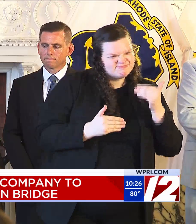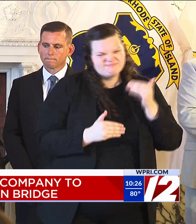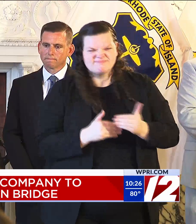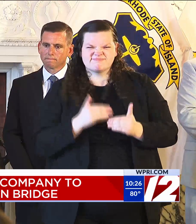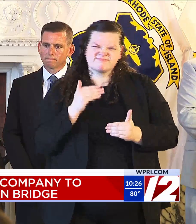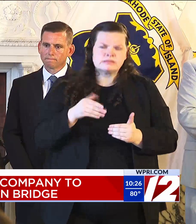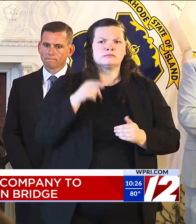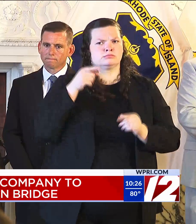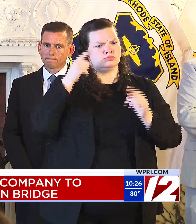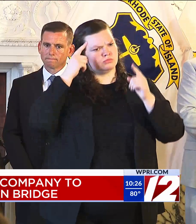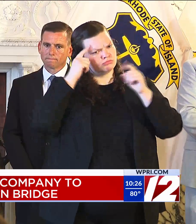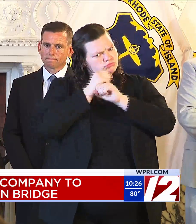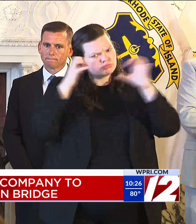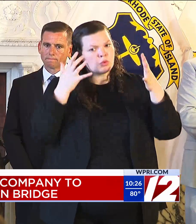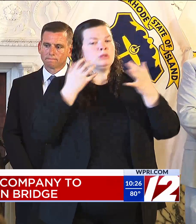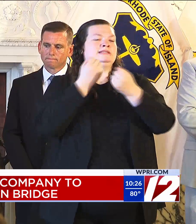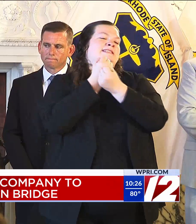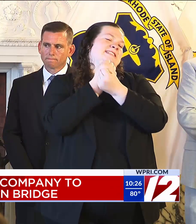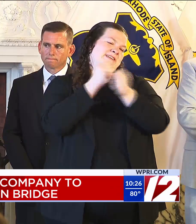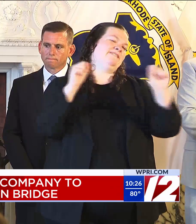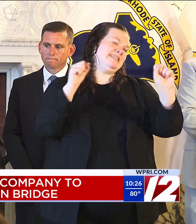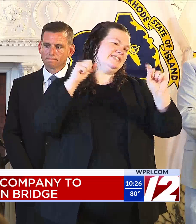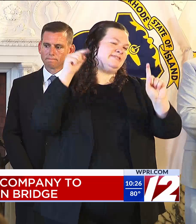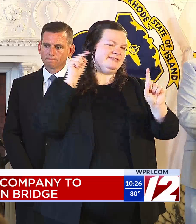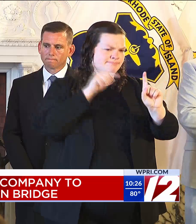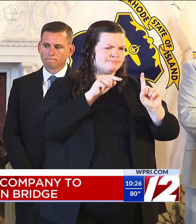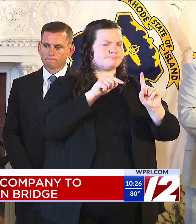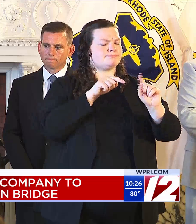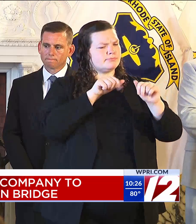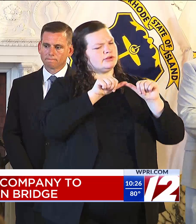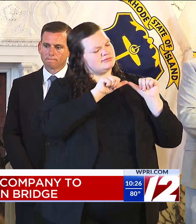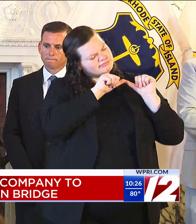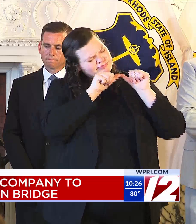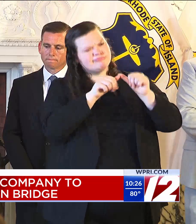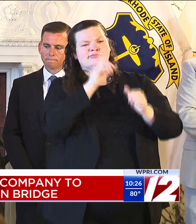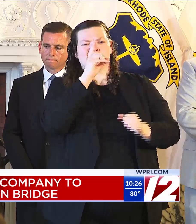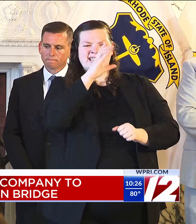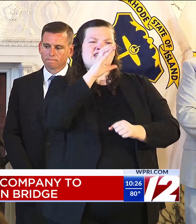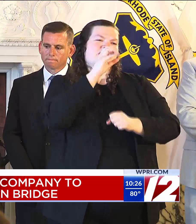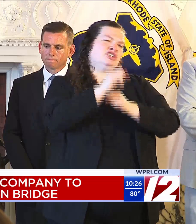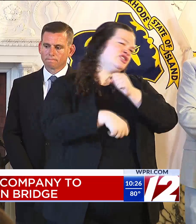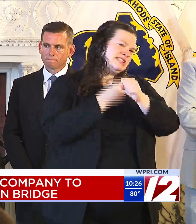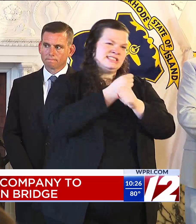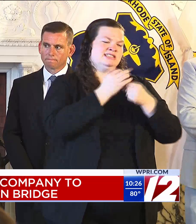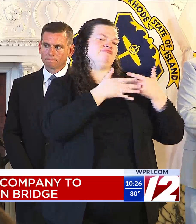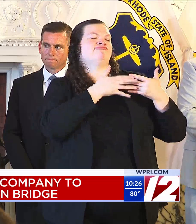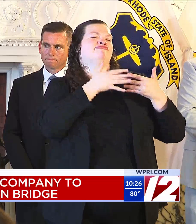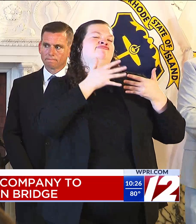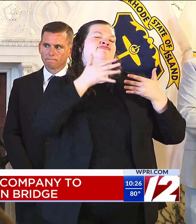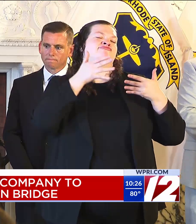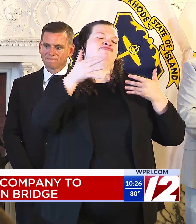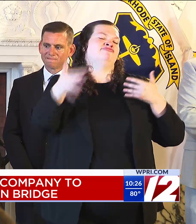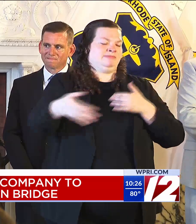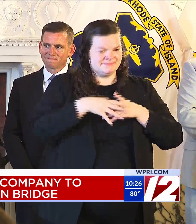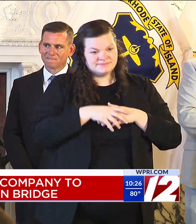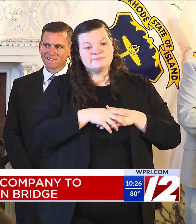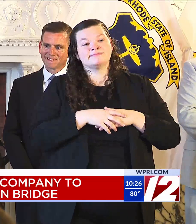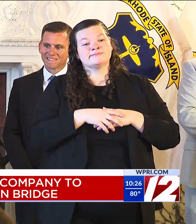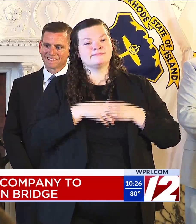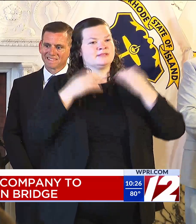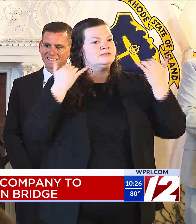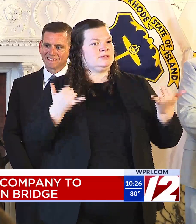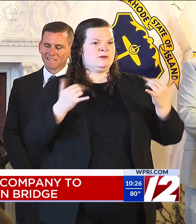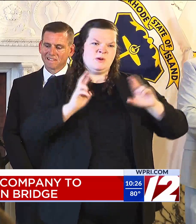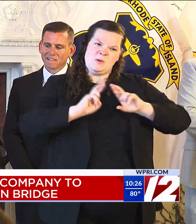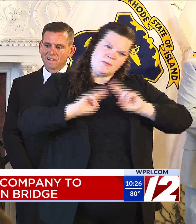and will be built to last 100 years. Now we're ready to build this bridge. And